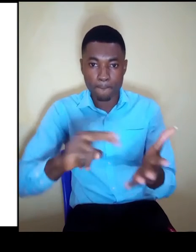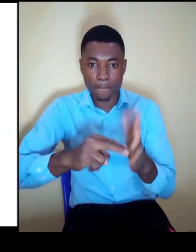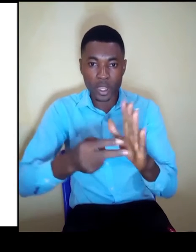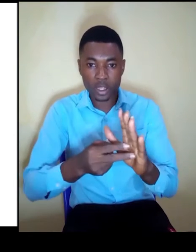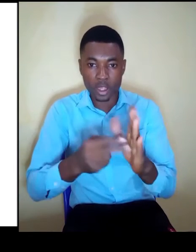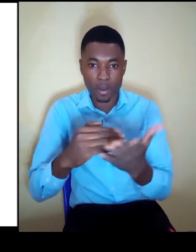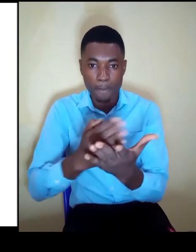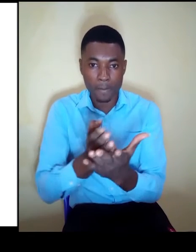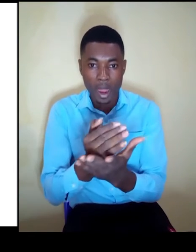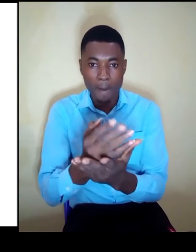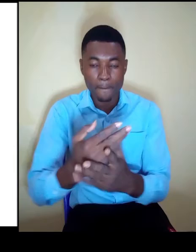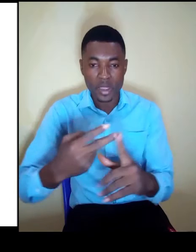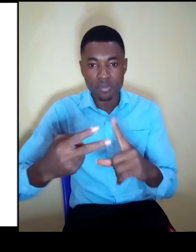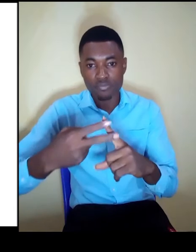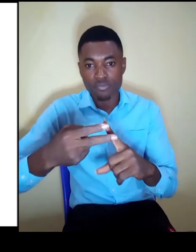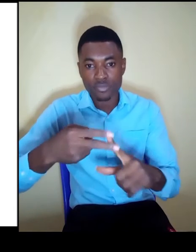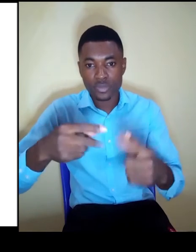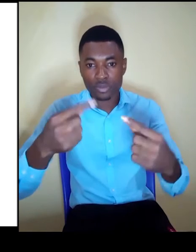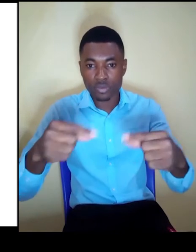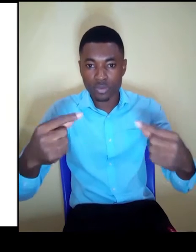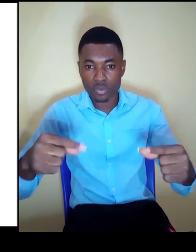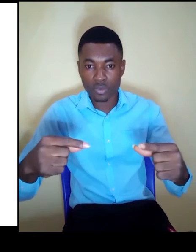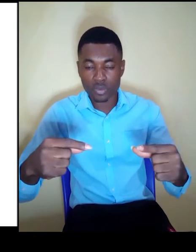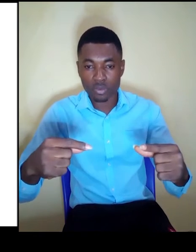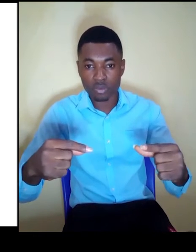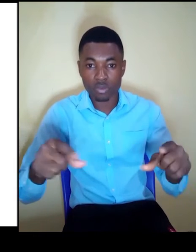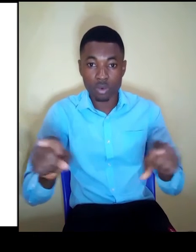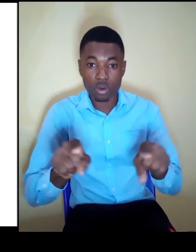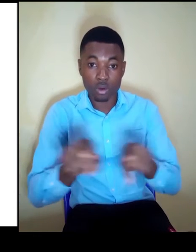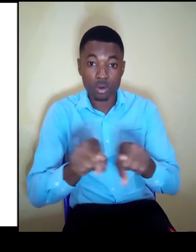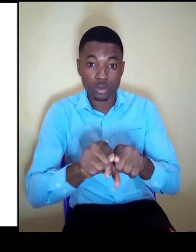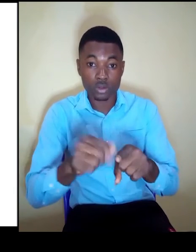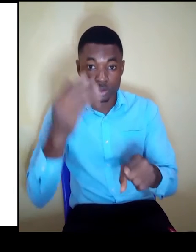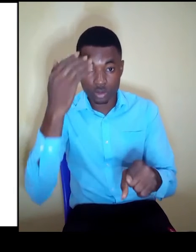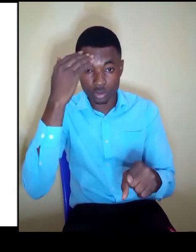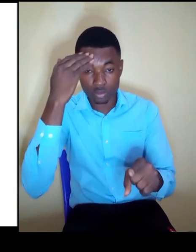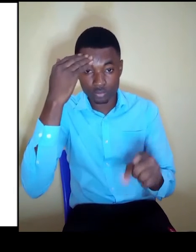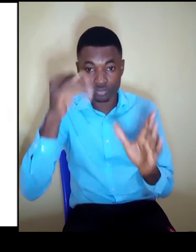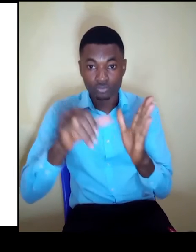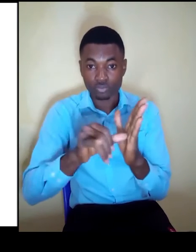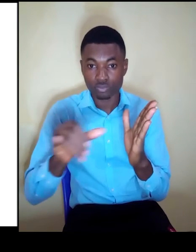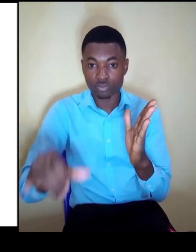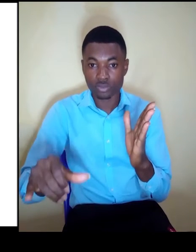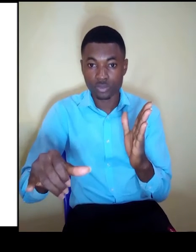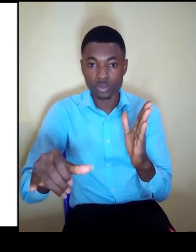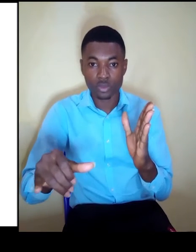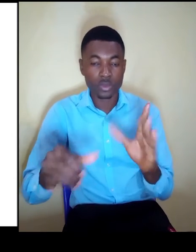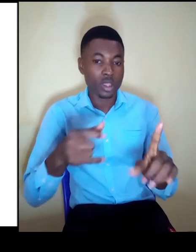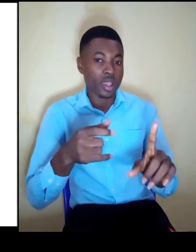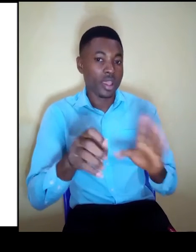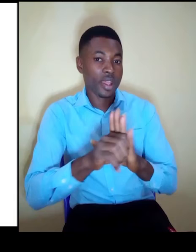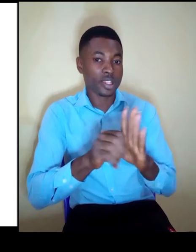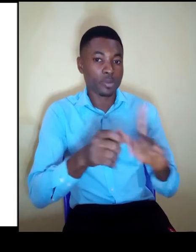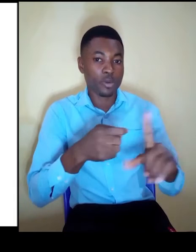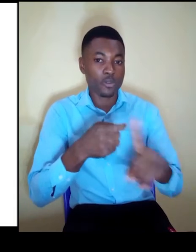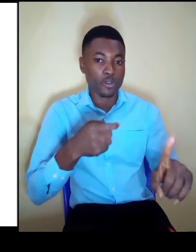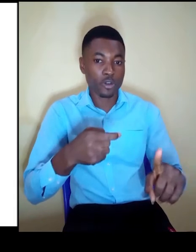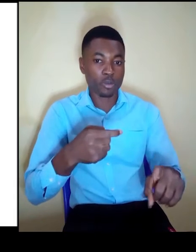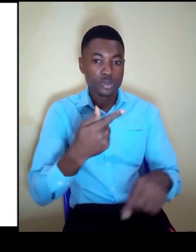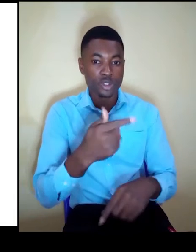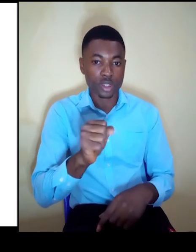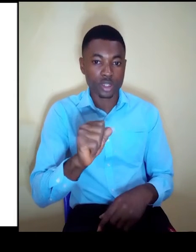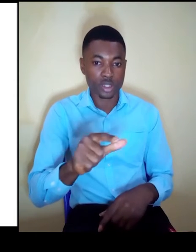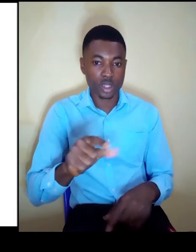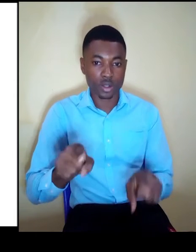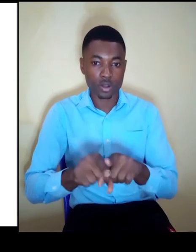as iconicity, and I'll concentrate or bring examples from Ghanaian Sign Language and Adam Roberts Sign Language.